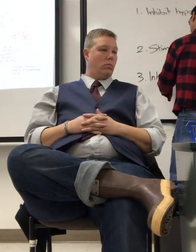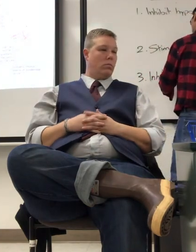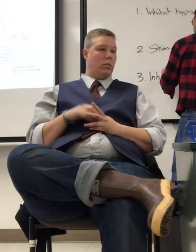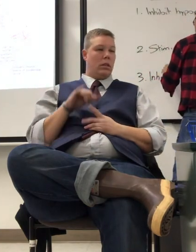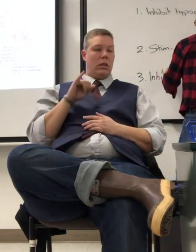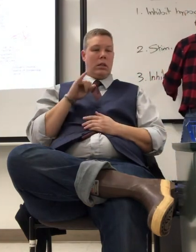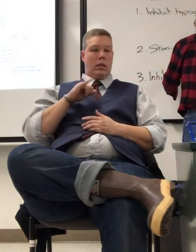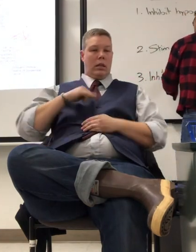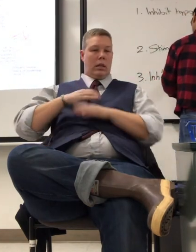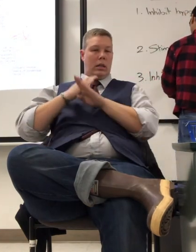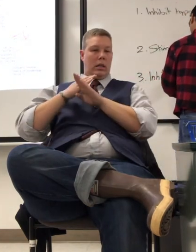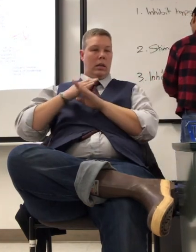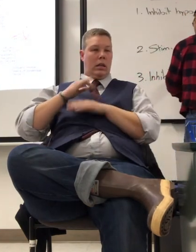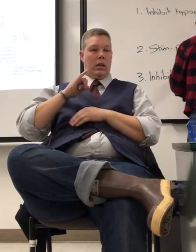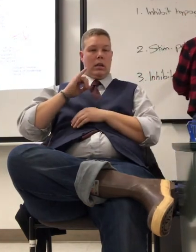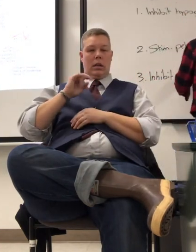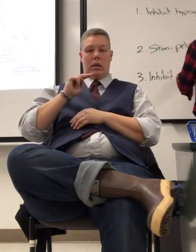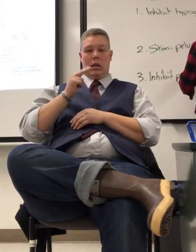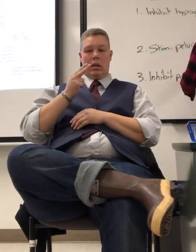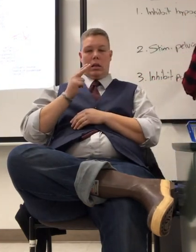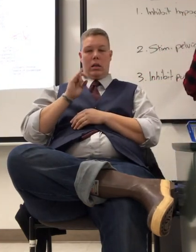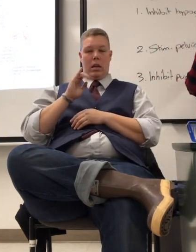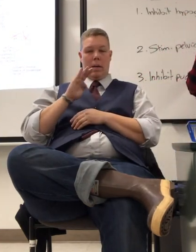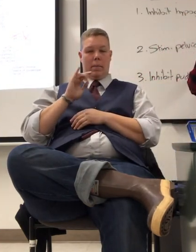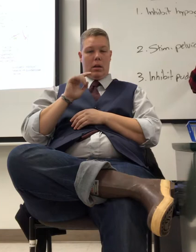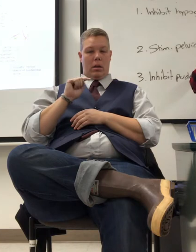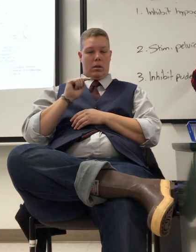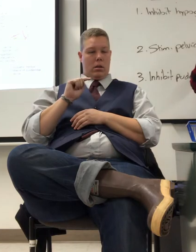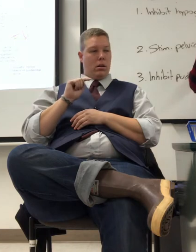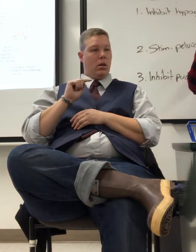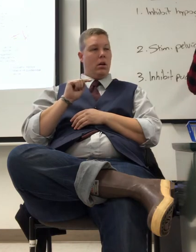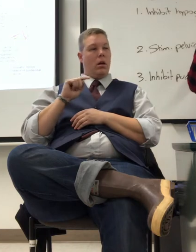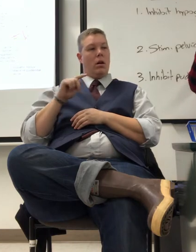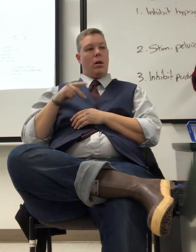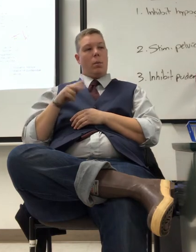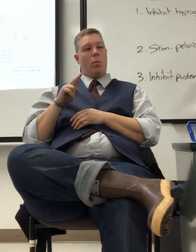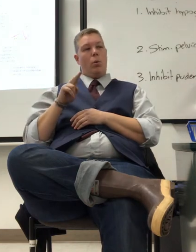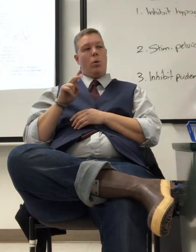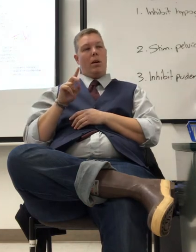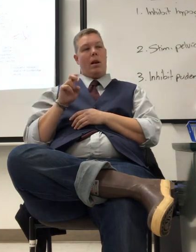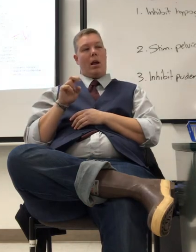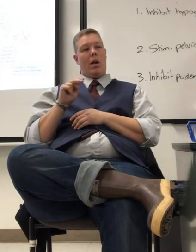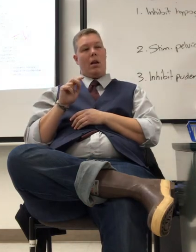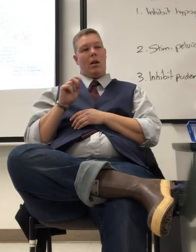Inhibit the pudendal nerve. And what that does is